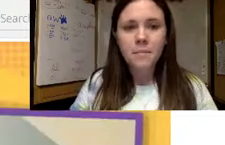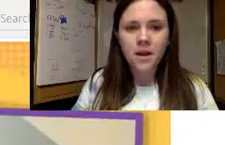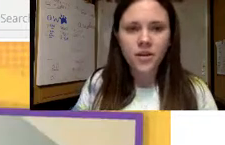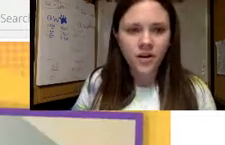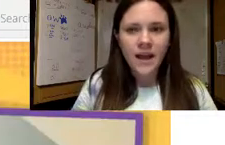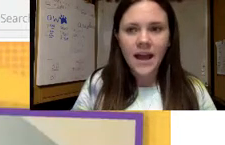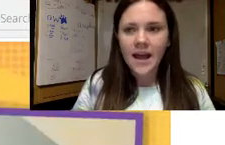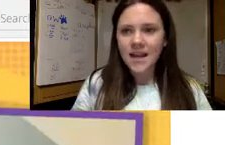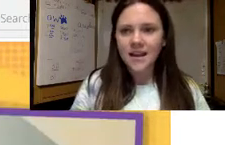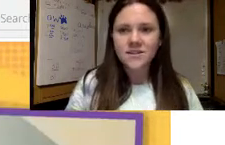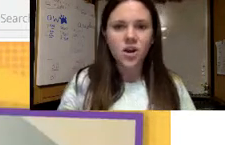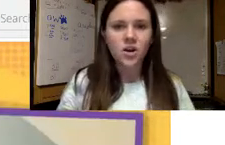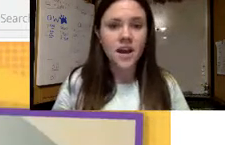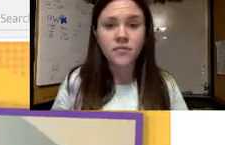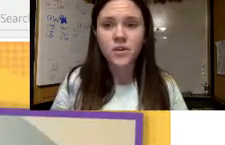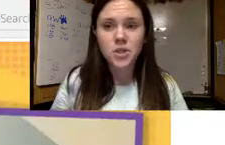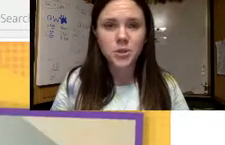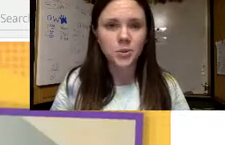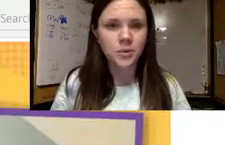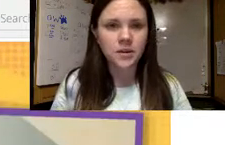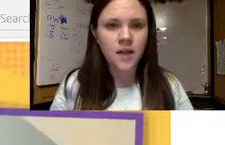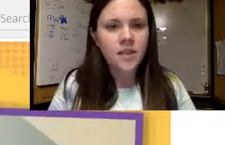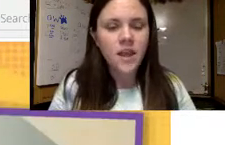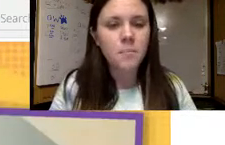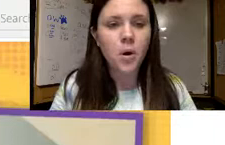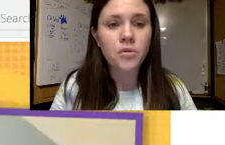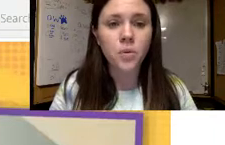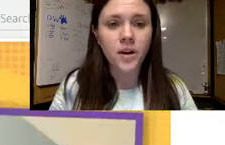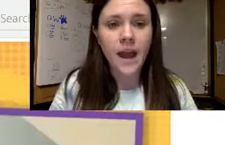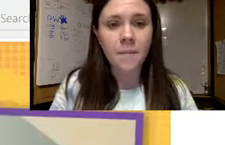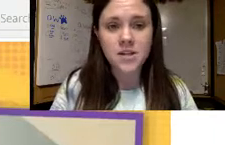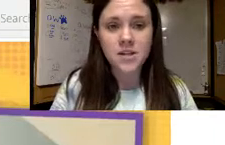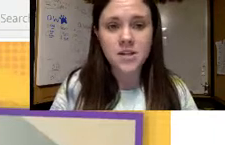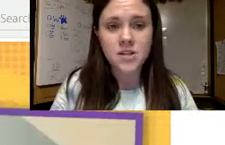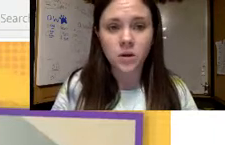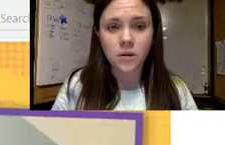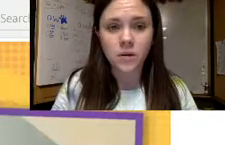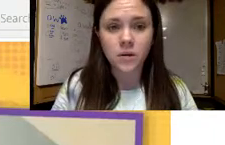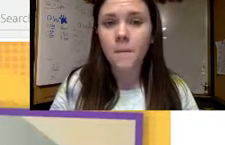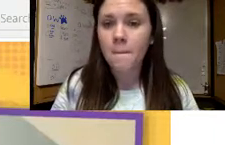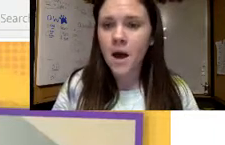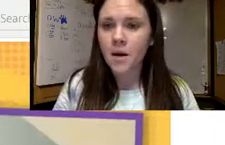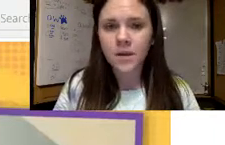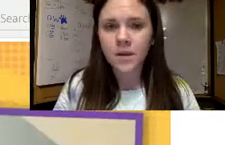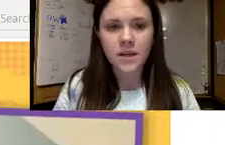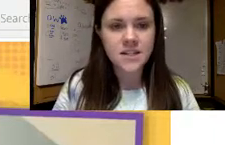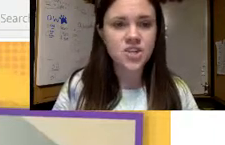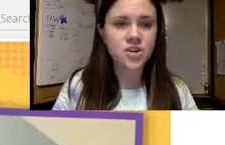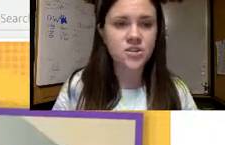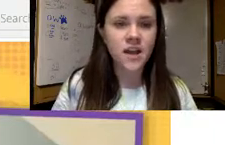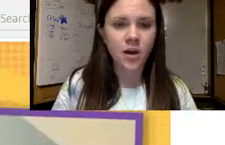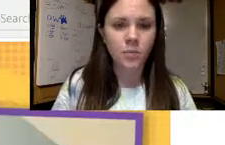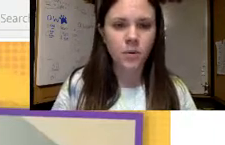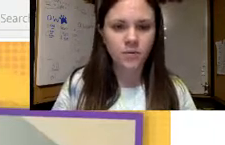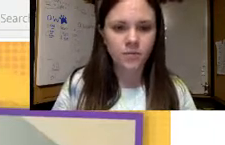My mother and aunt are deaf too. They both work at my school. Mom is a